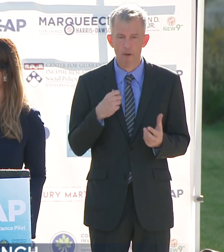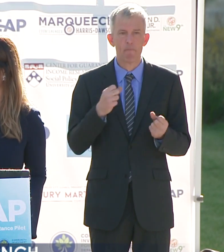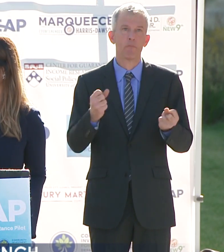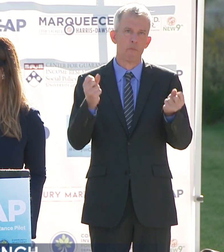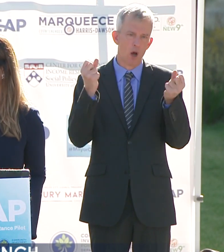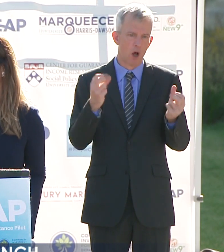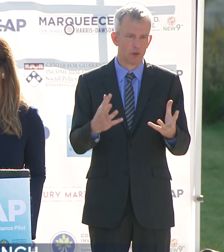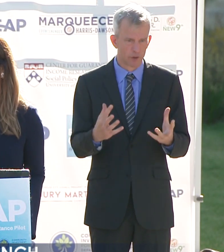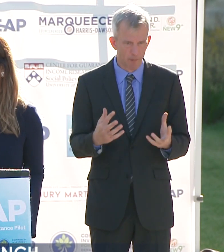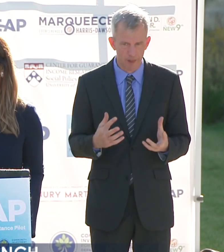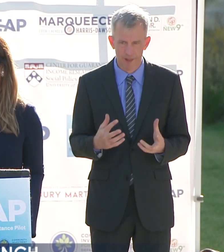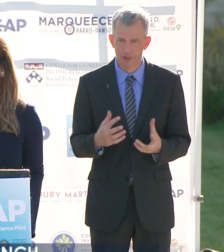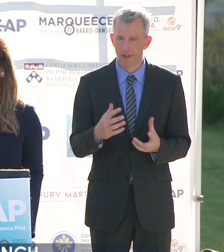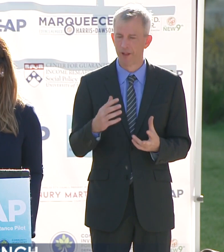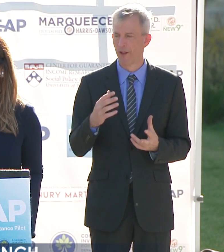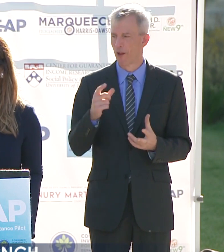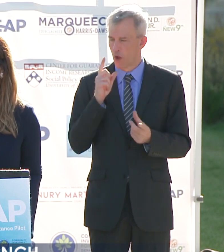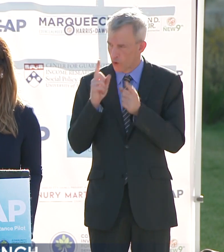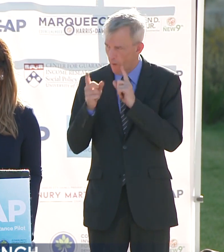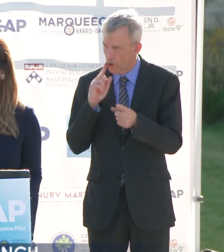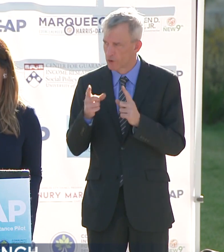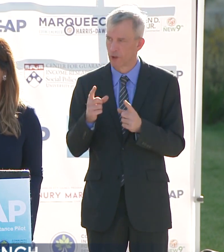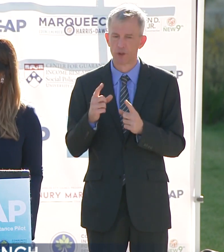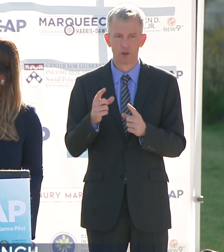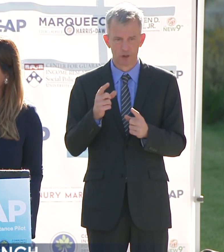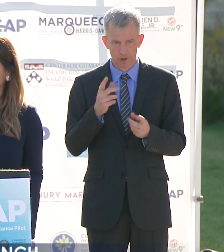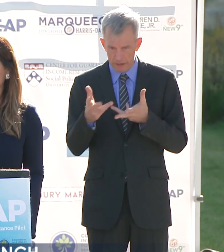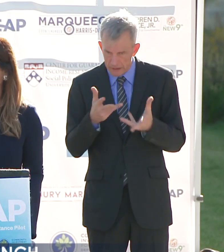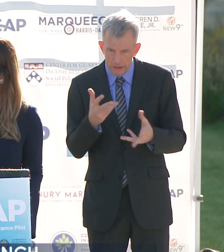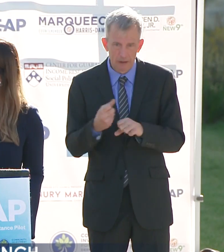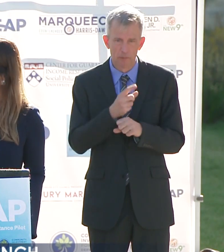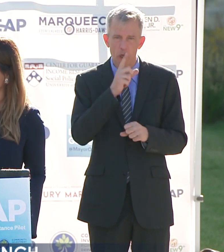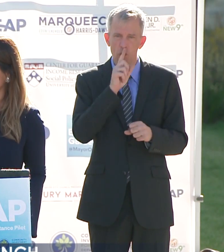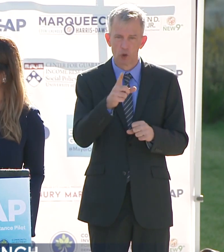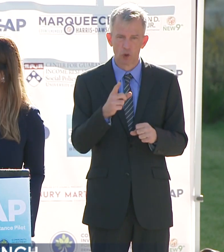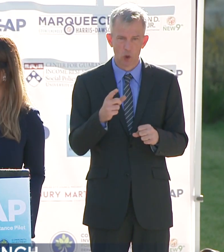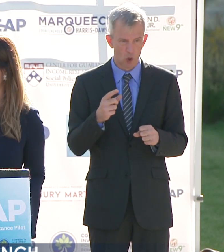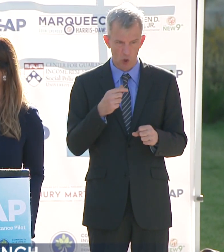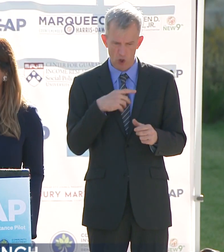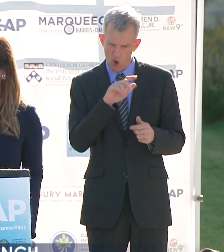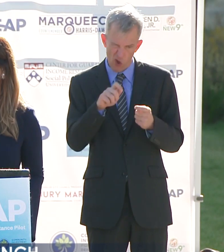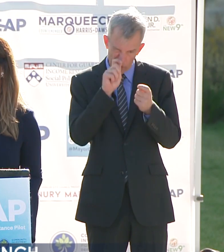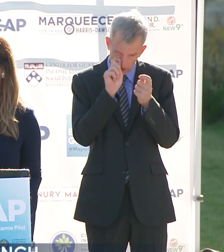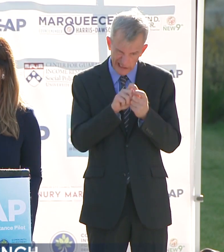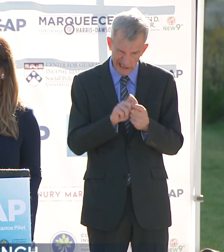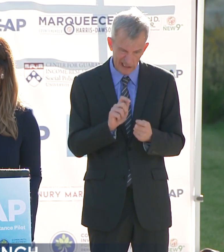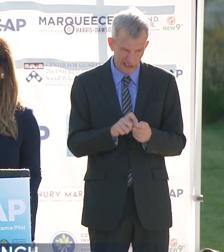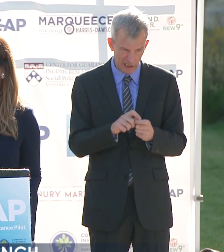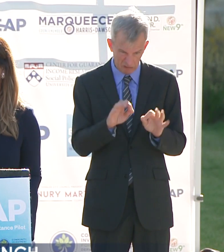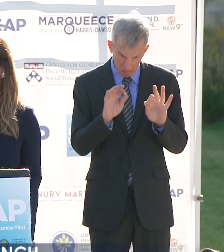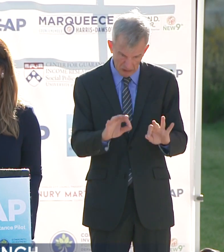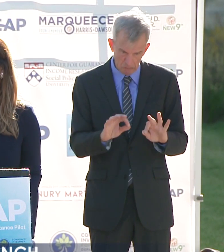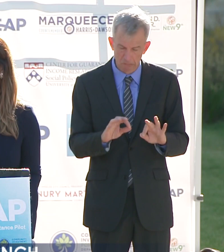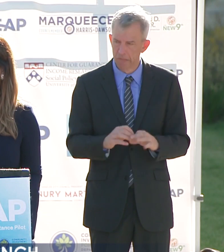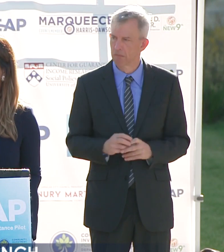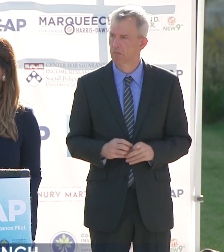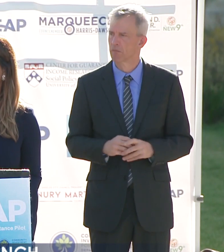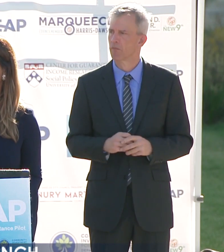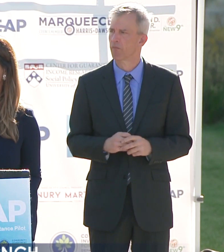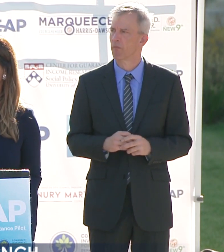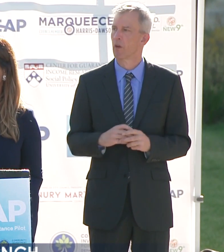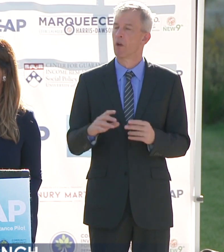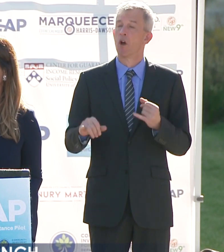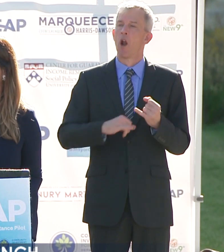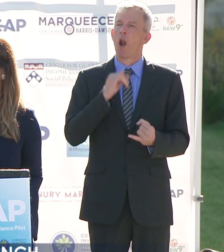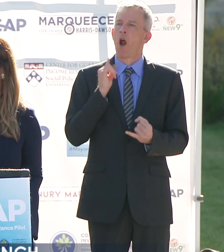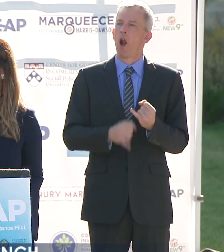multiple sidebar conversations to make sure that we're crossing all of our T's and dotting all of our I's. And lastly,